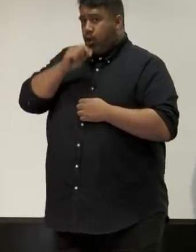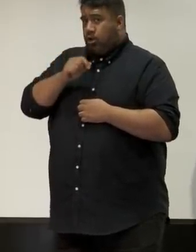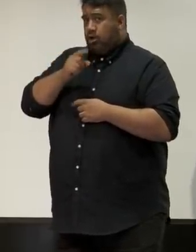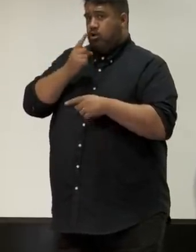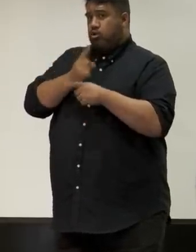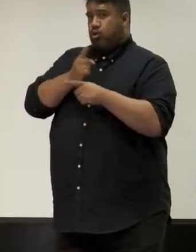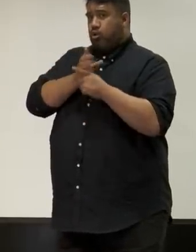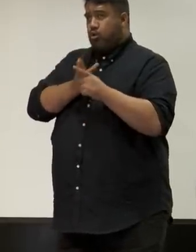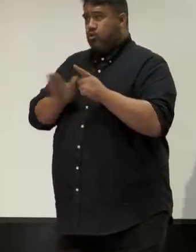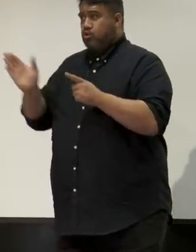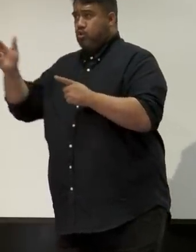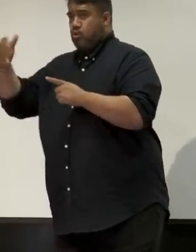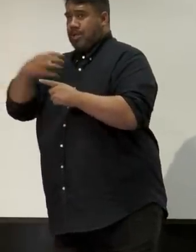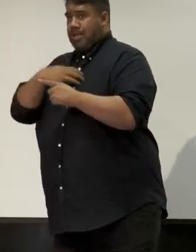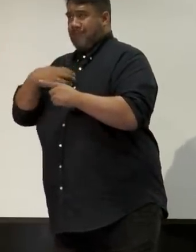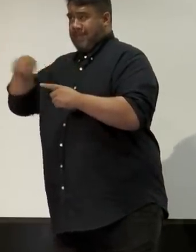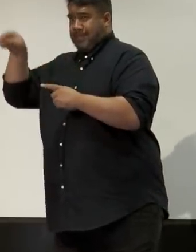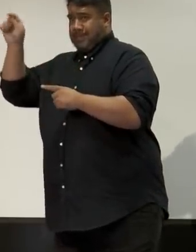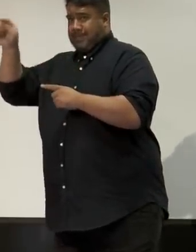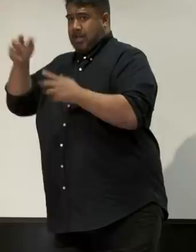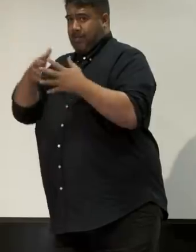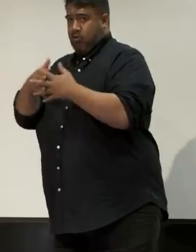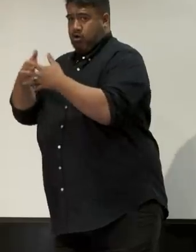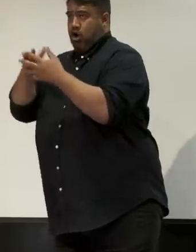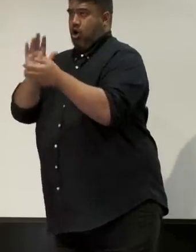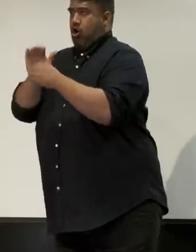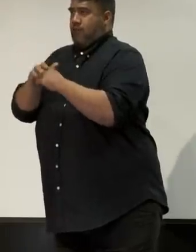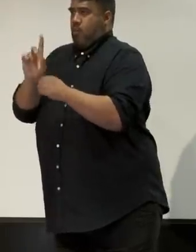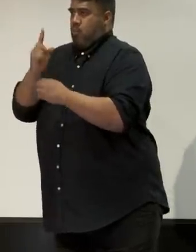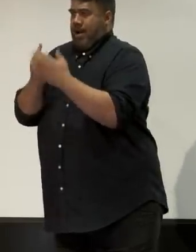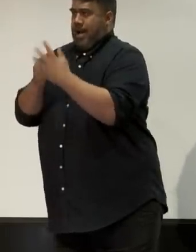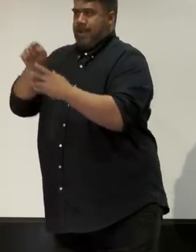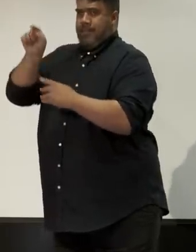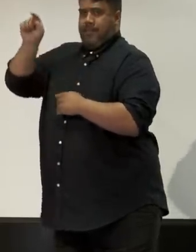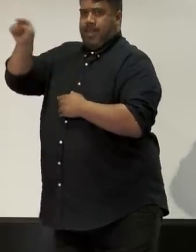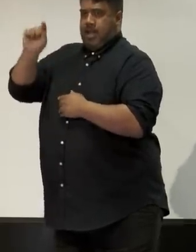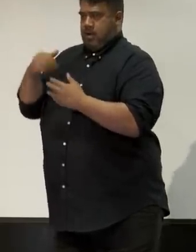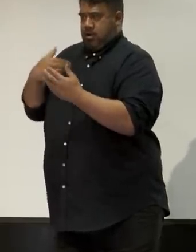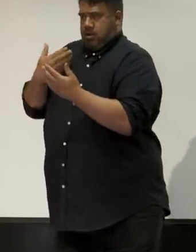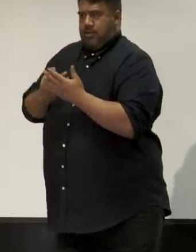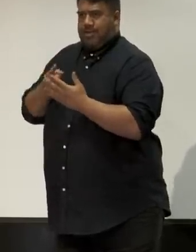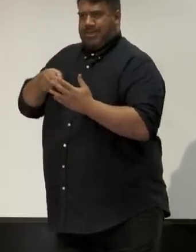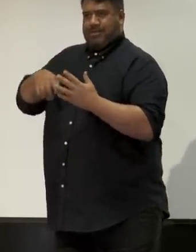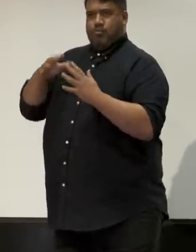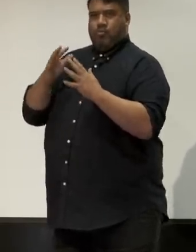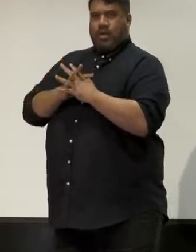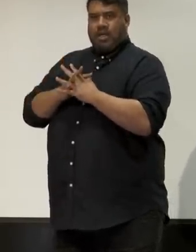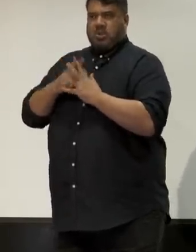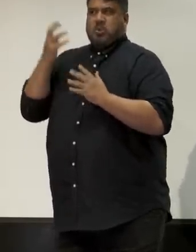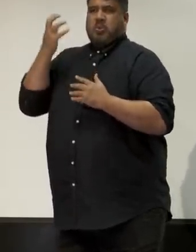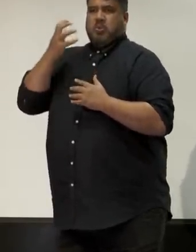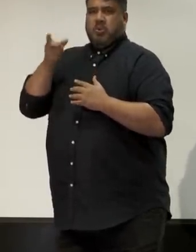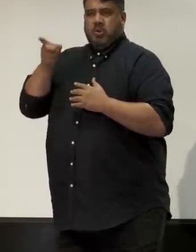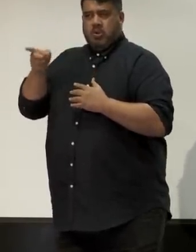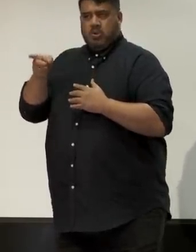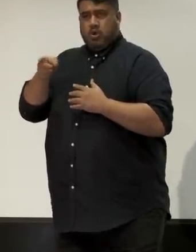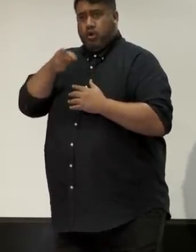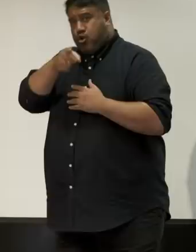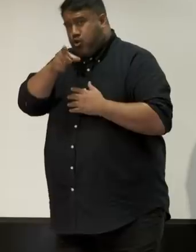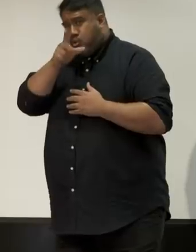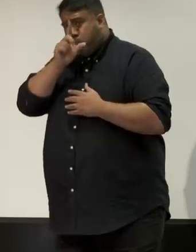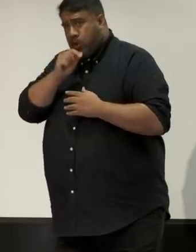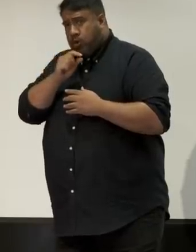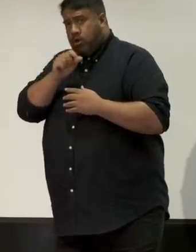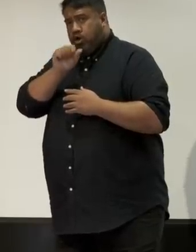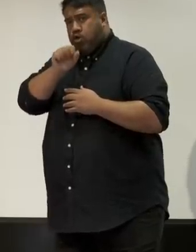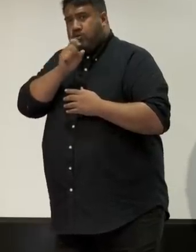administration over what's happened in the last week or so? That isn't something that I have directly